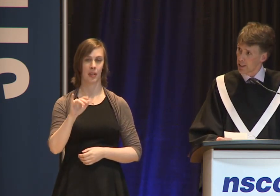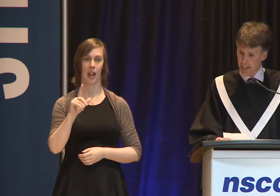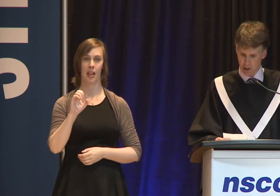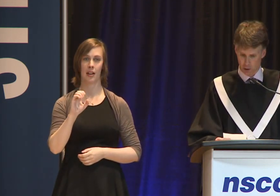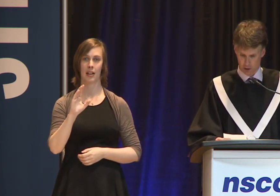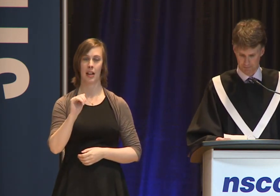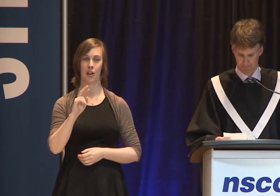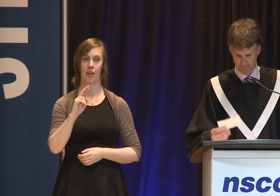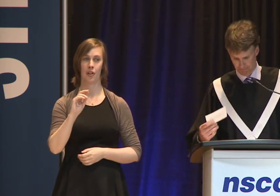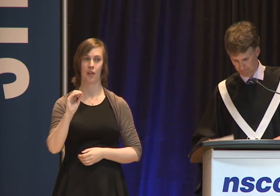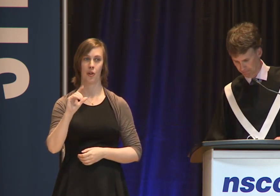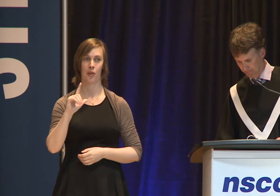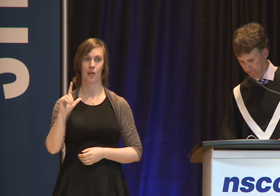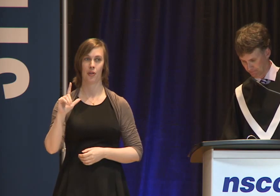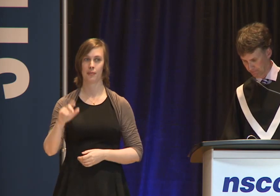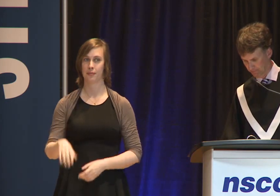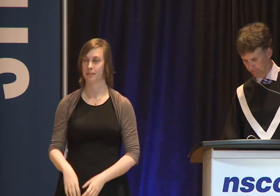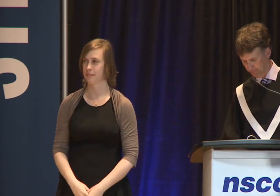Kyle Carroll.